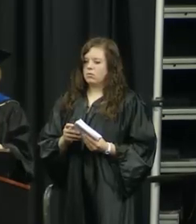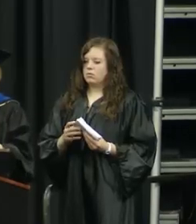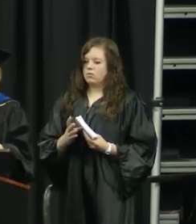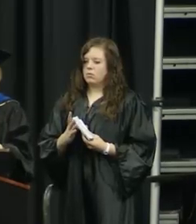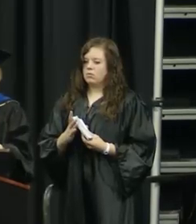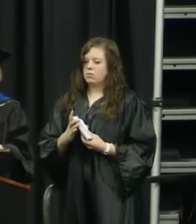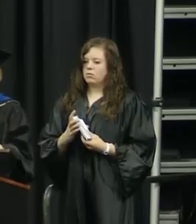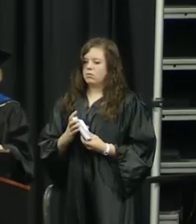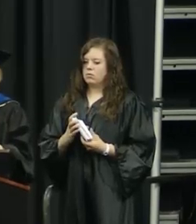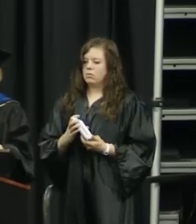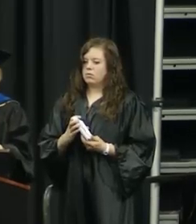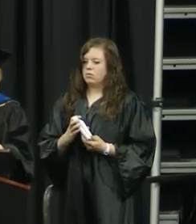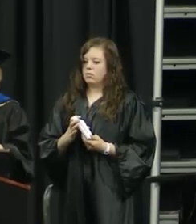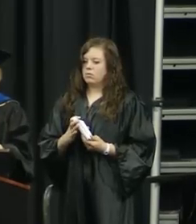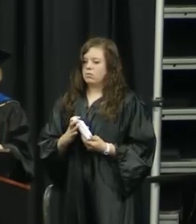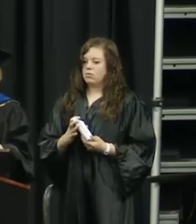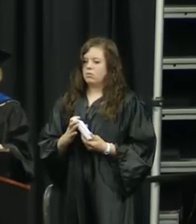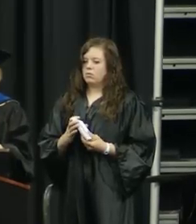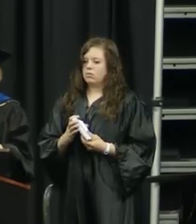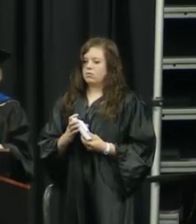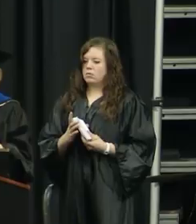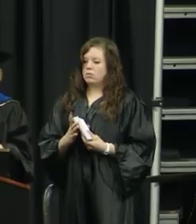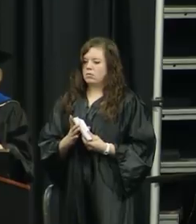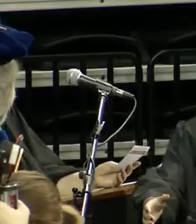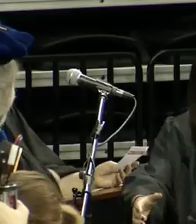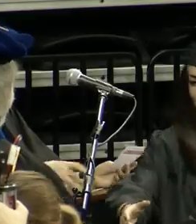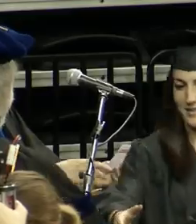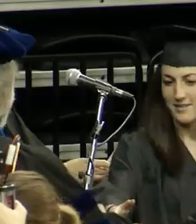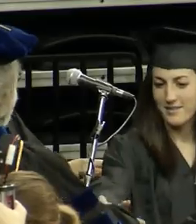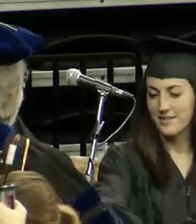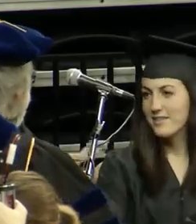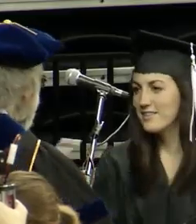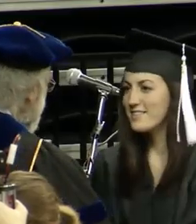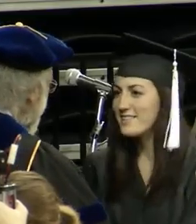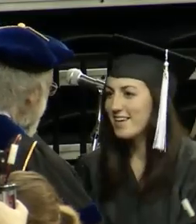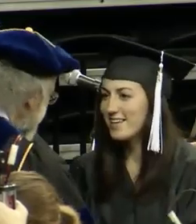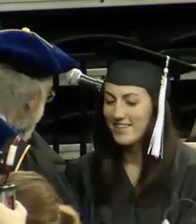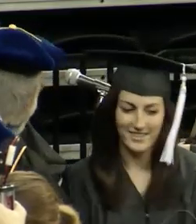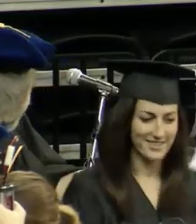Pedrick. Sarah Elizabeth Pedrick.